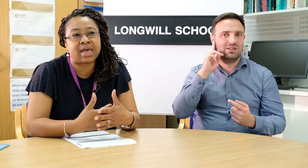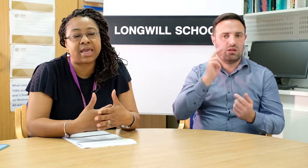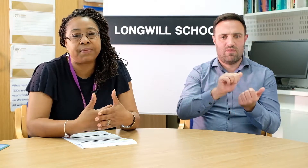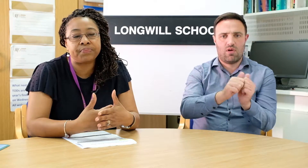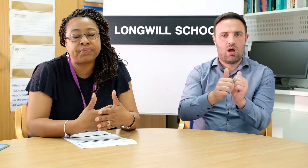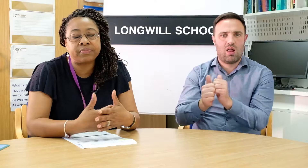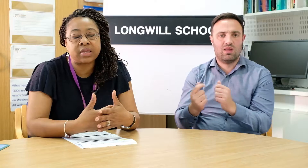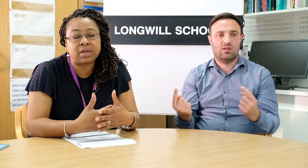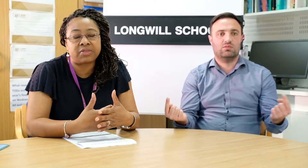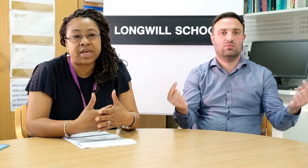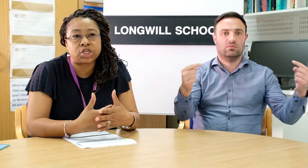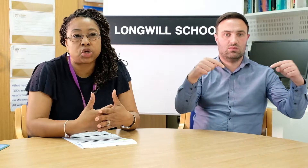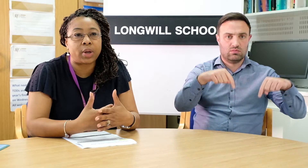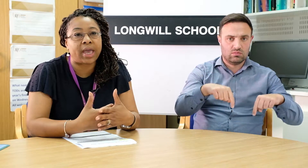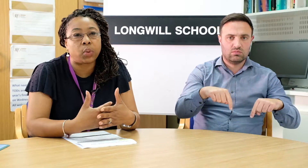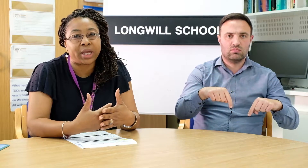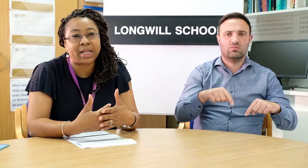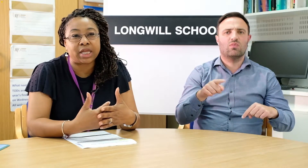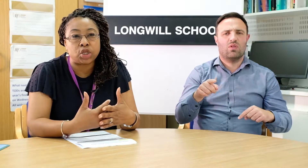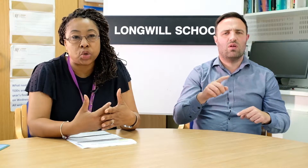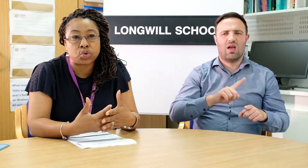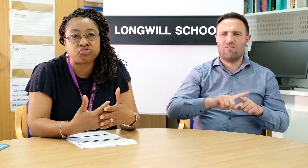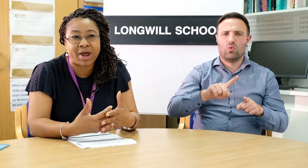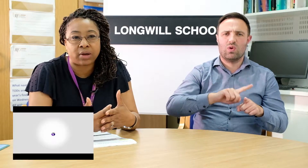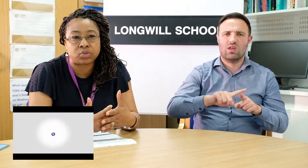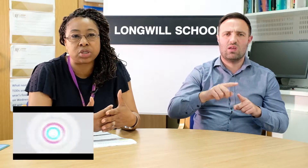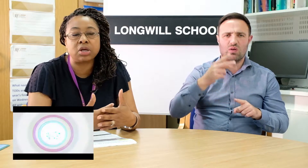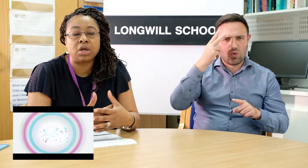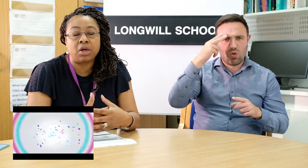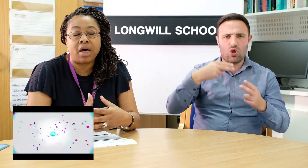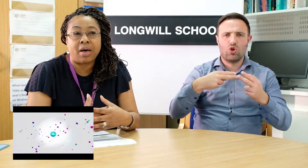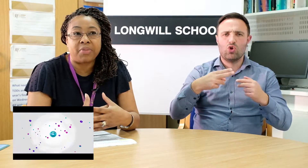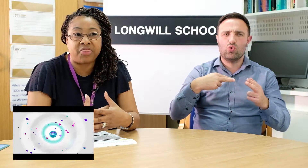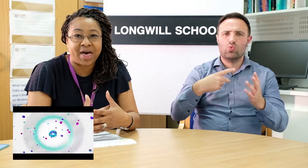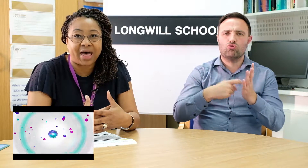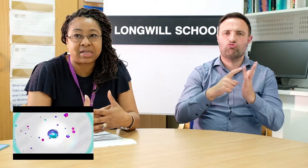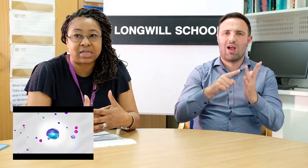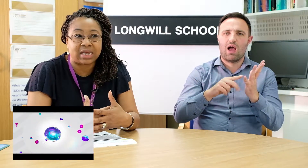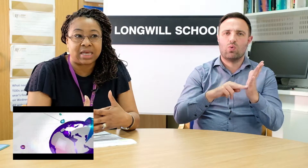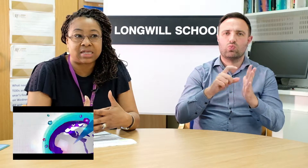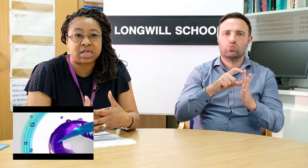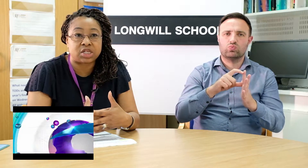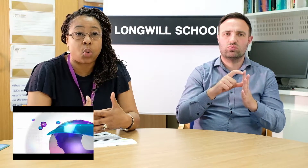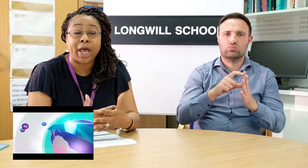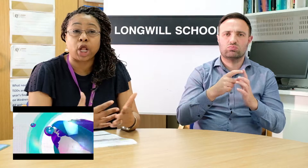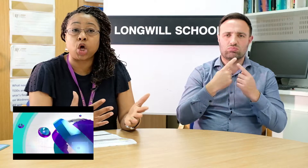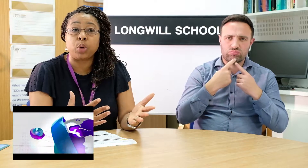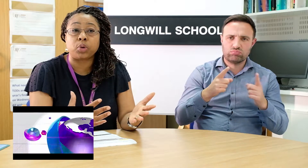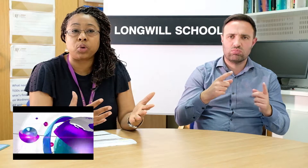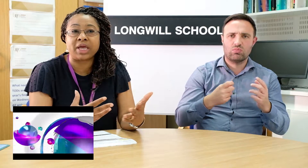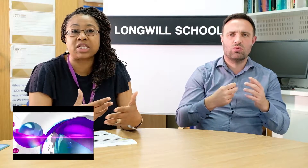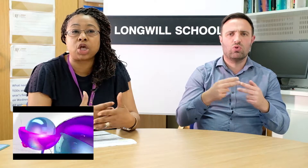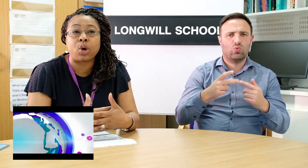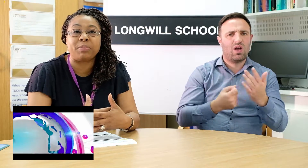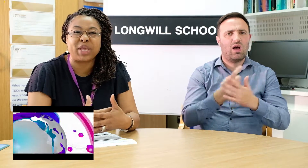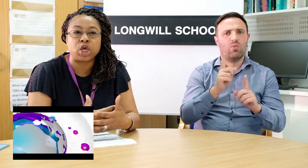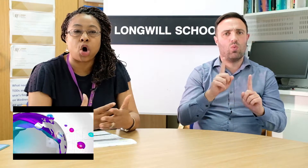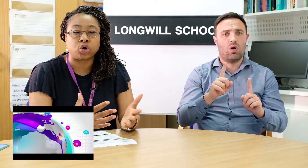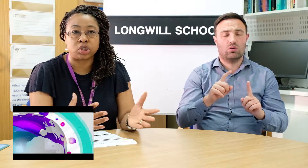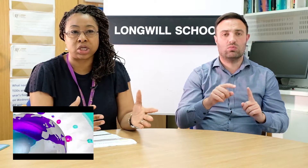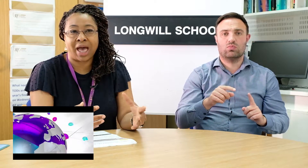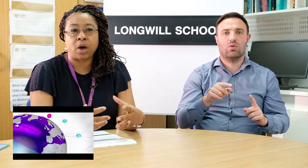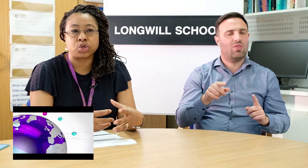and they do a weekly news round, that is quite global. It's